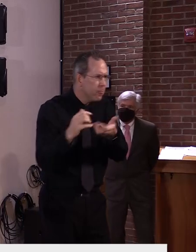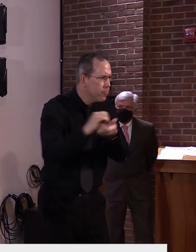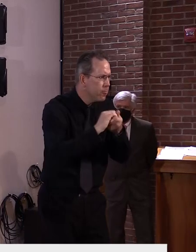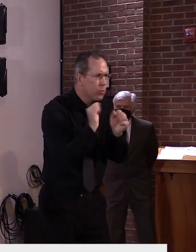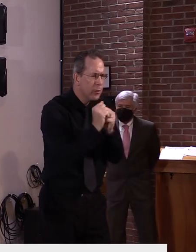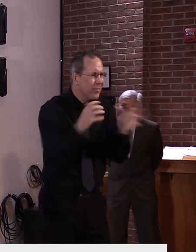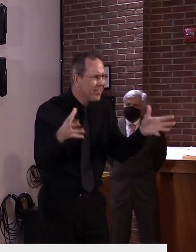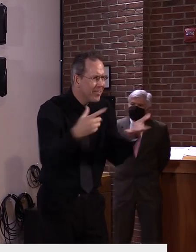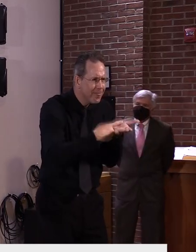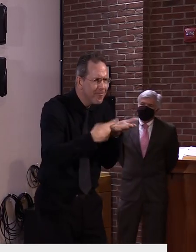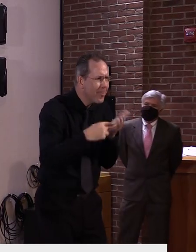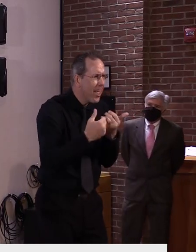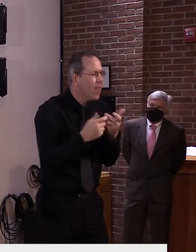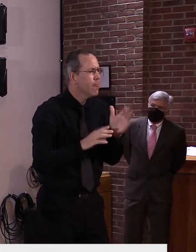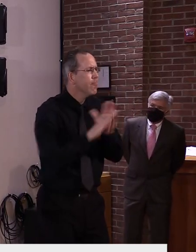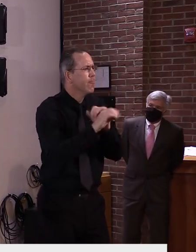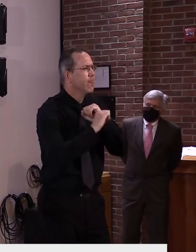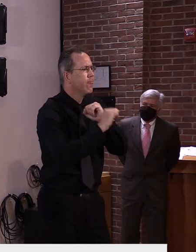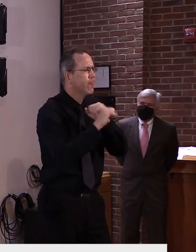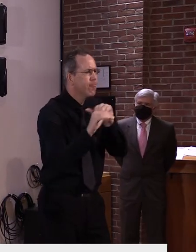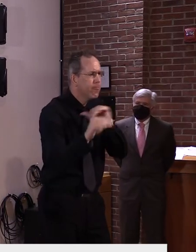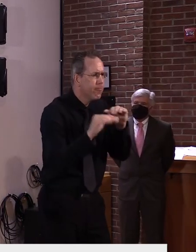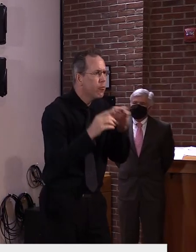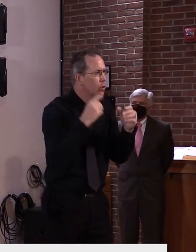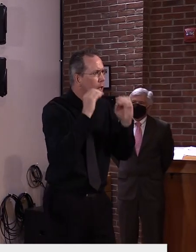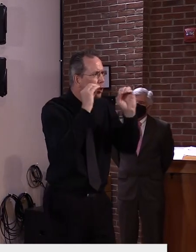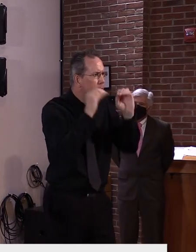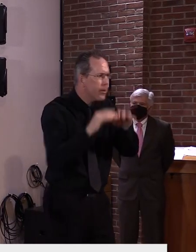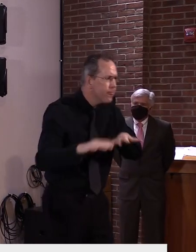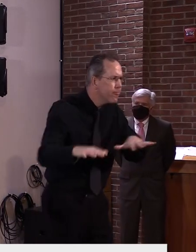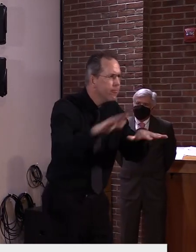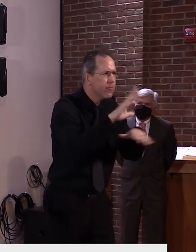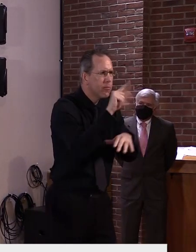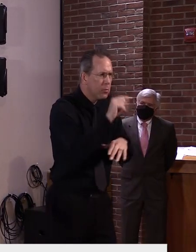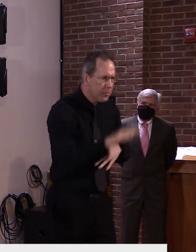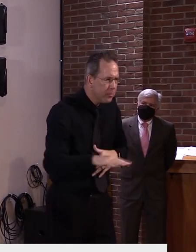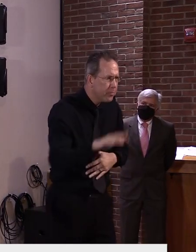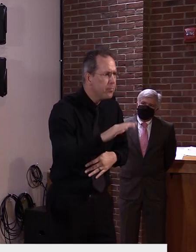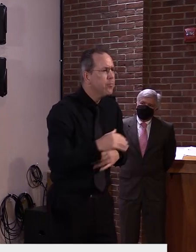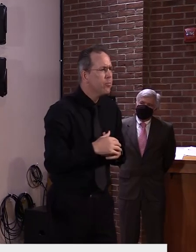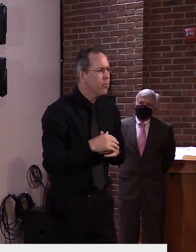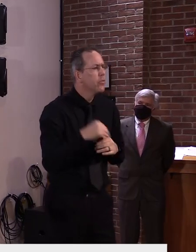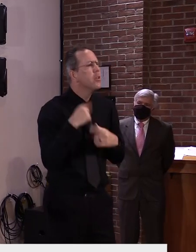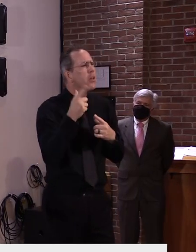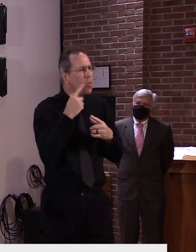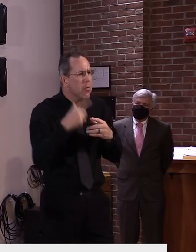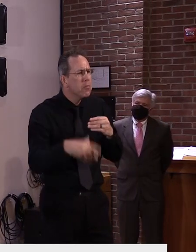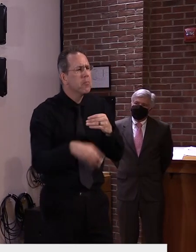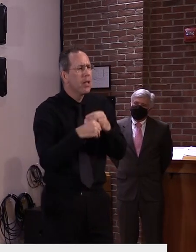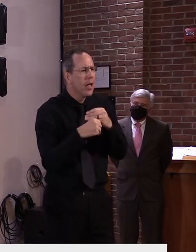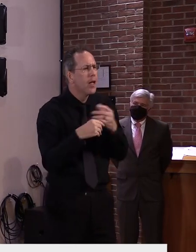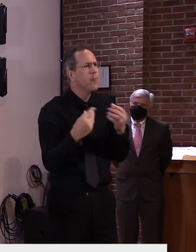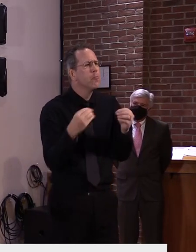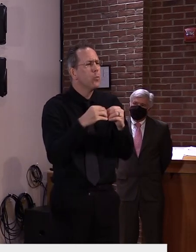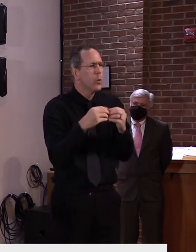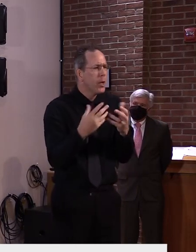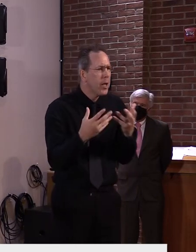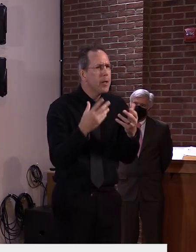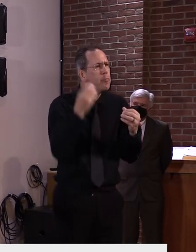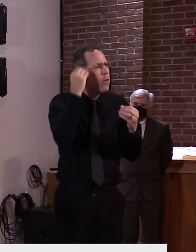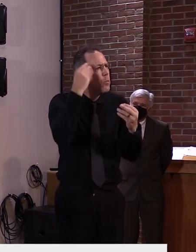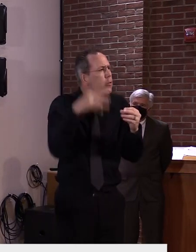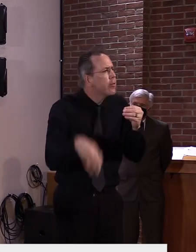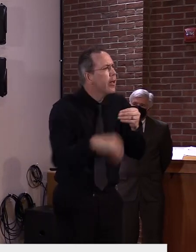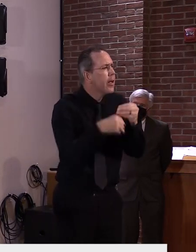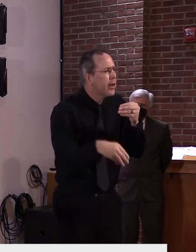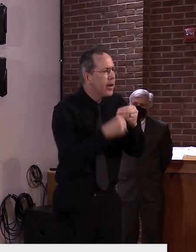have seen and will see more of. But then there will be some future guidance coming based on this marketing